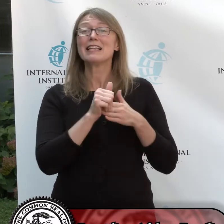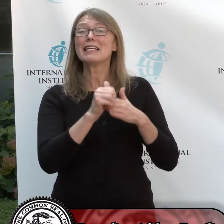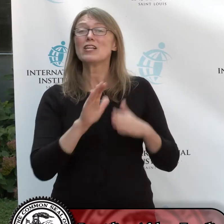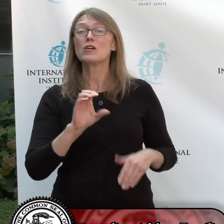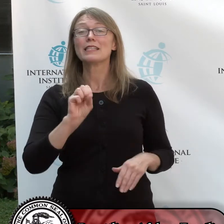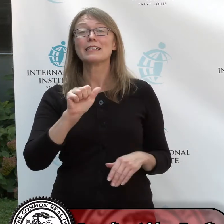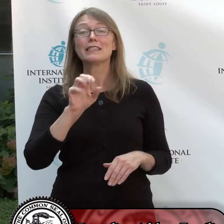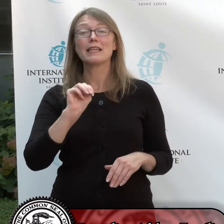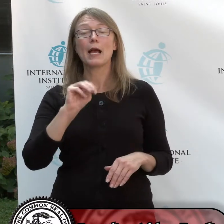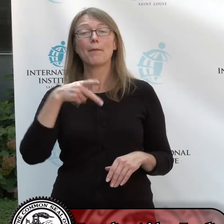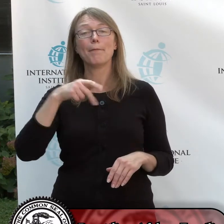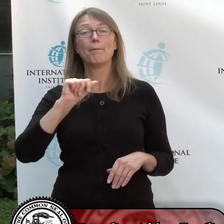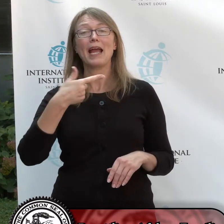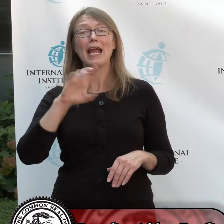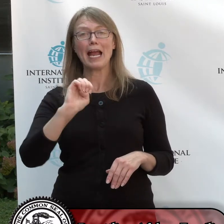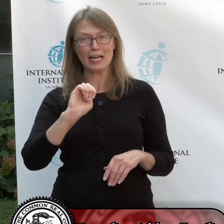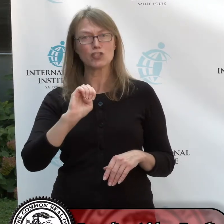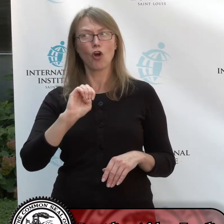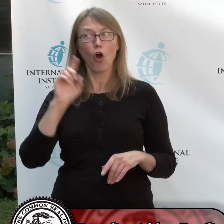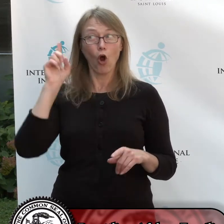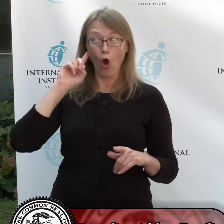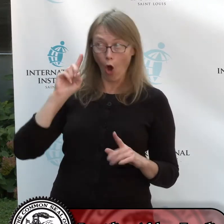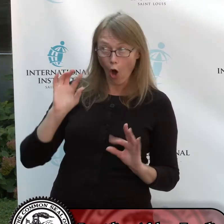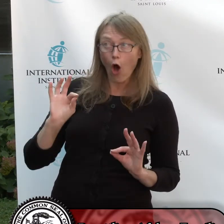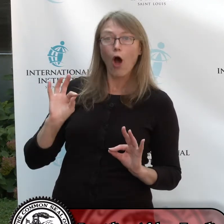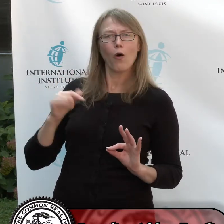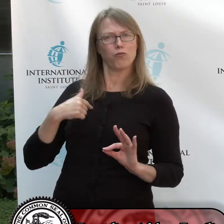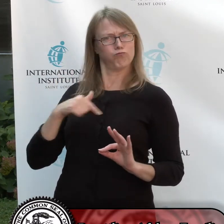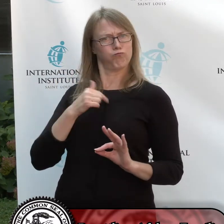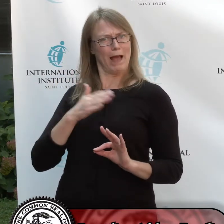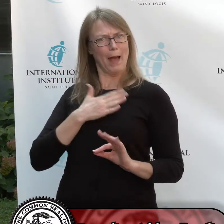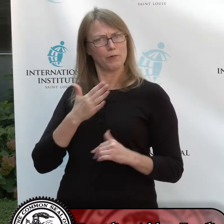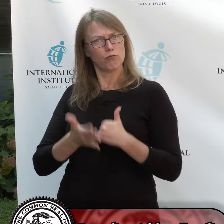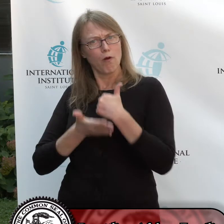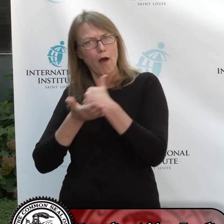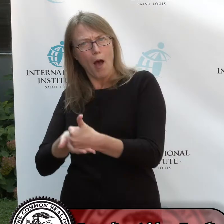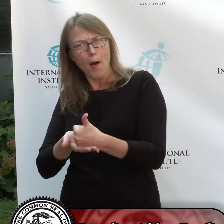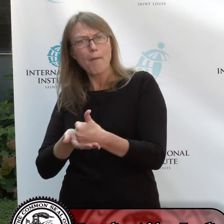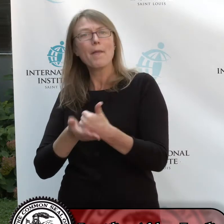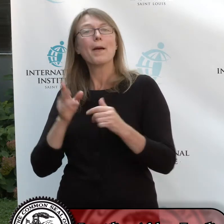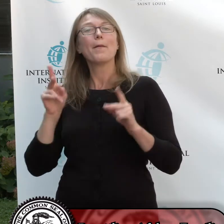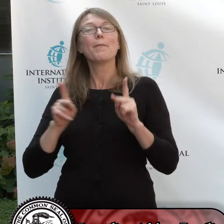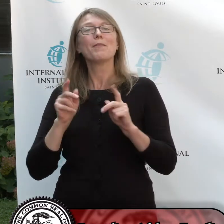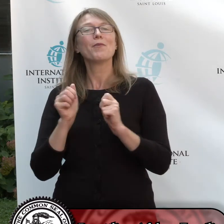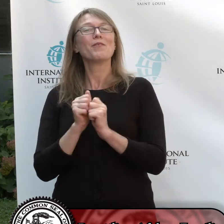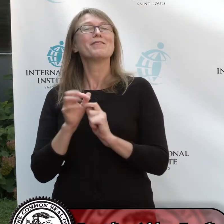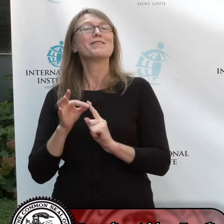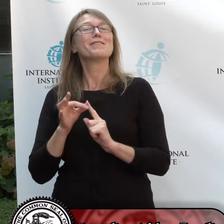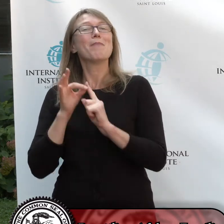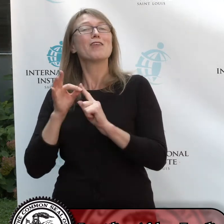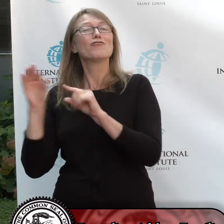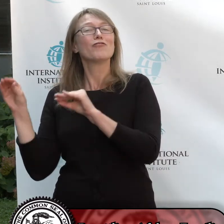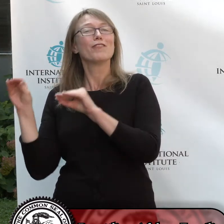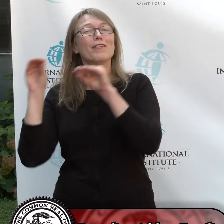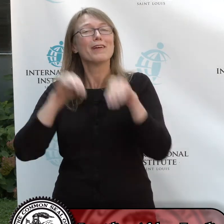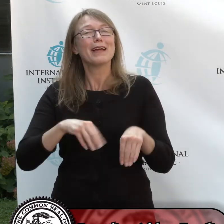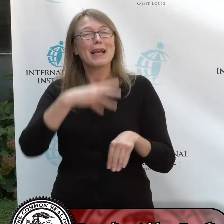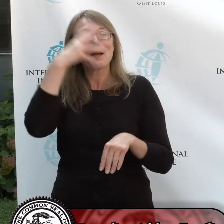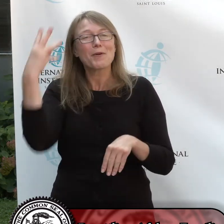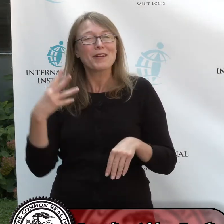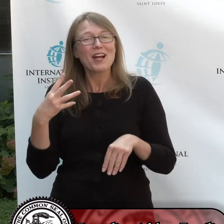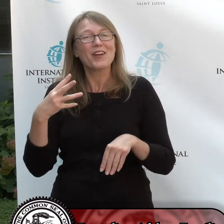as one of 19 designated communities for special immigrant visa resettlements. These Afghan citizens